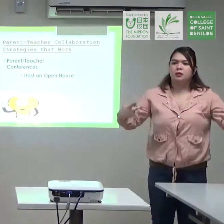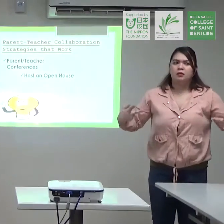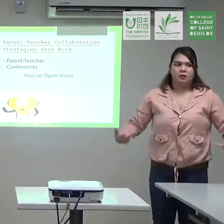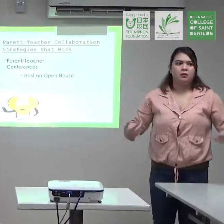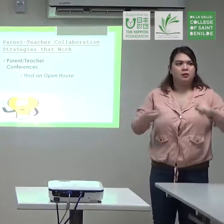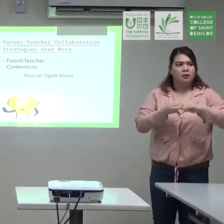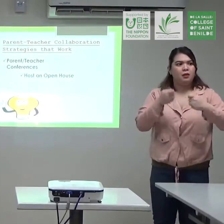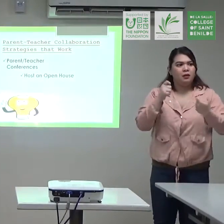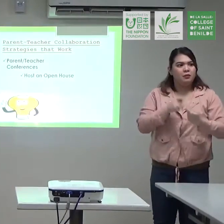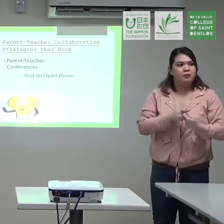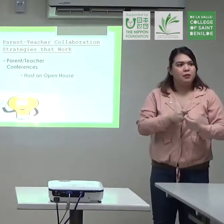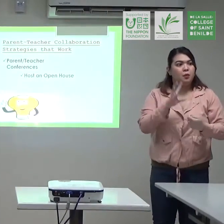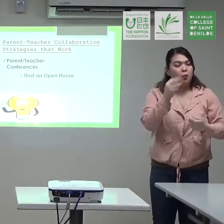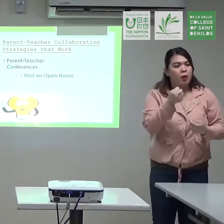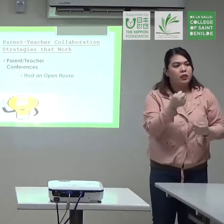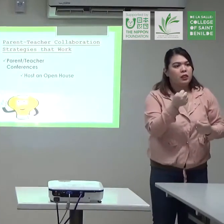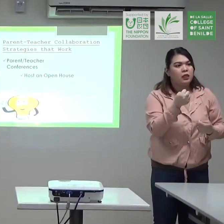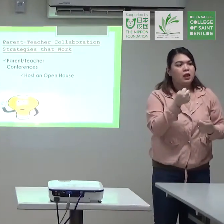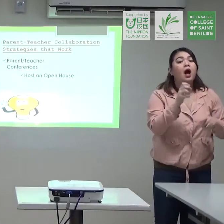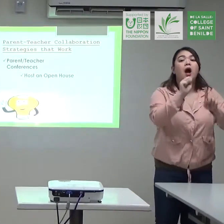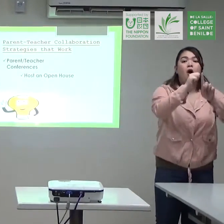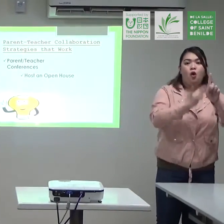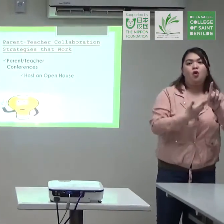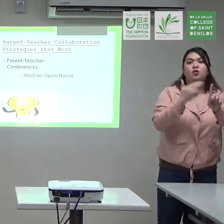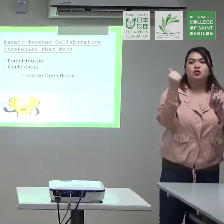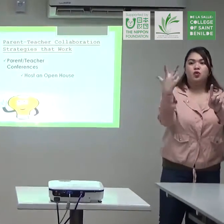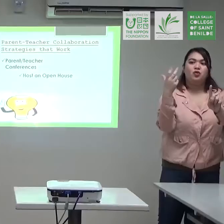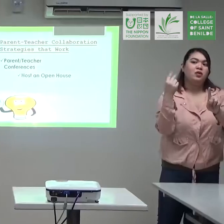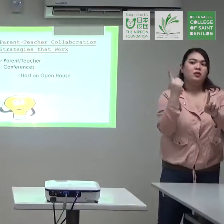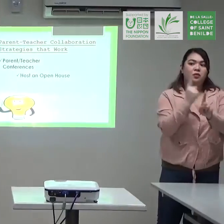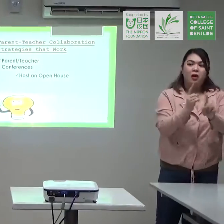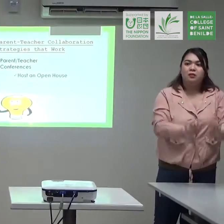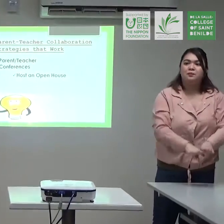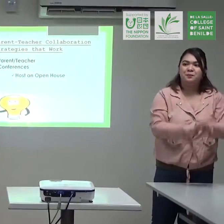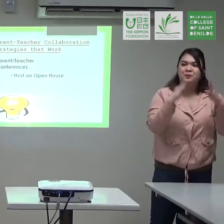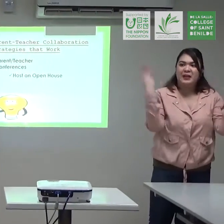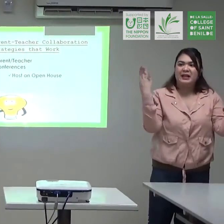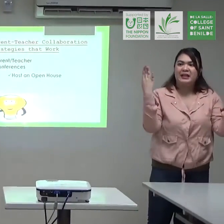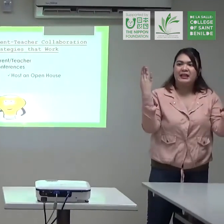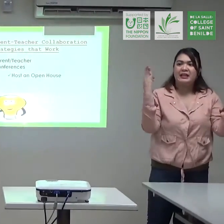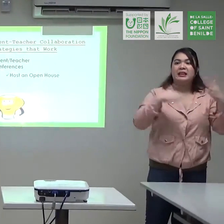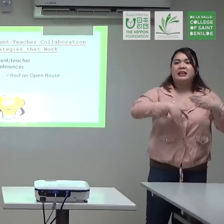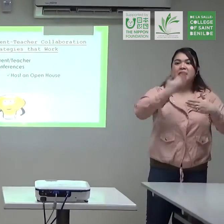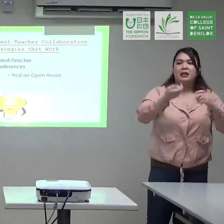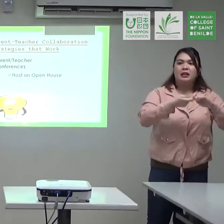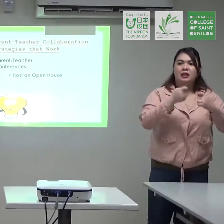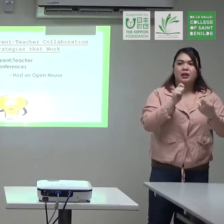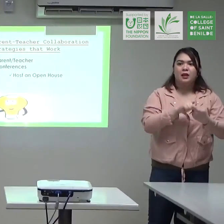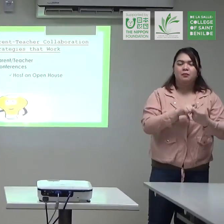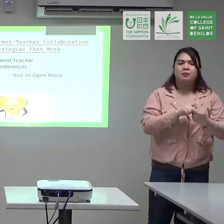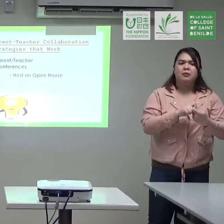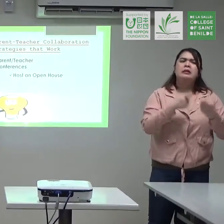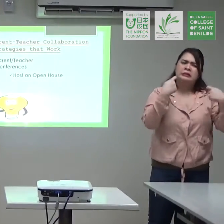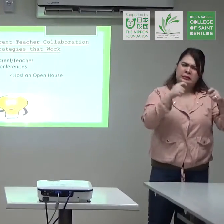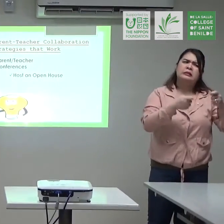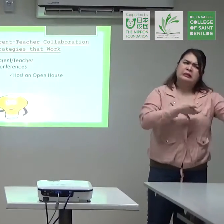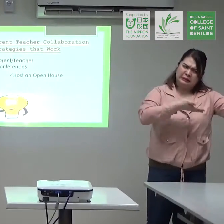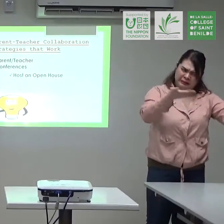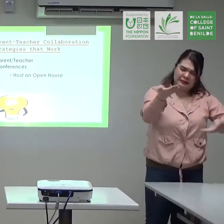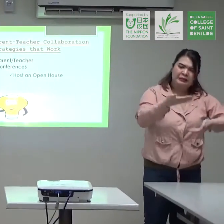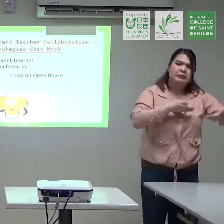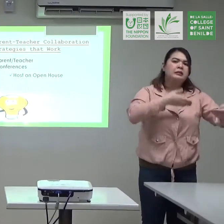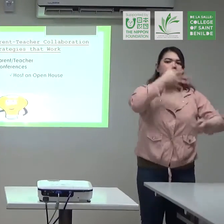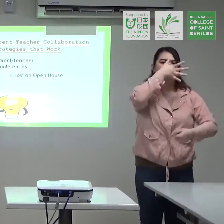when does your class start? So 13. So August 13. You require the parents to come.